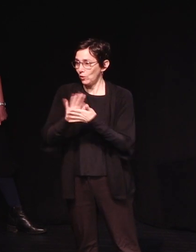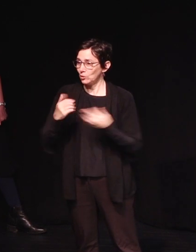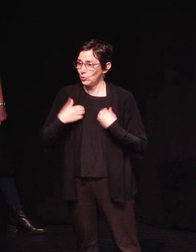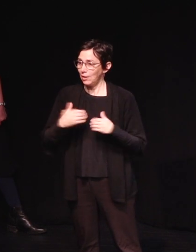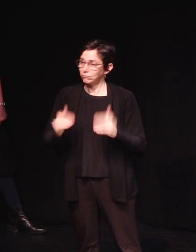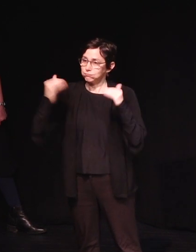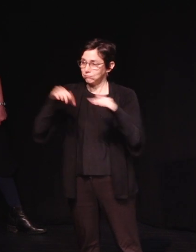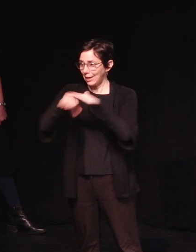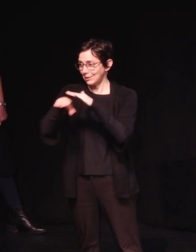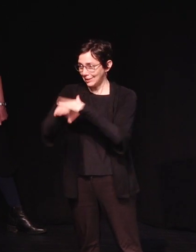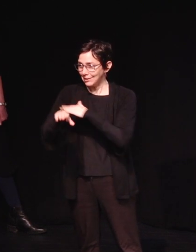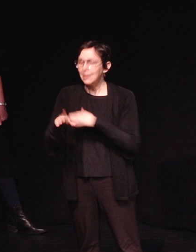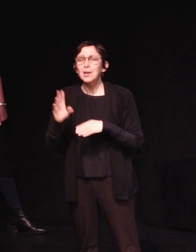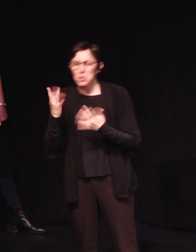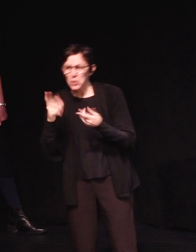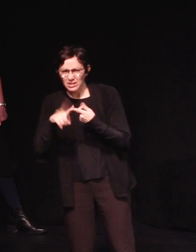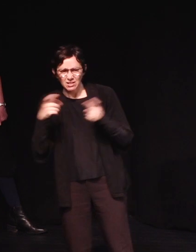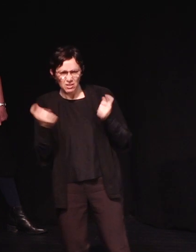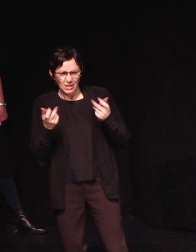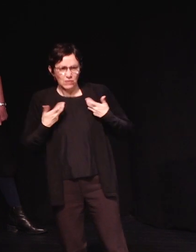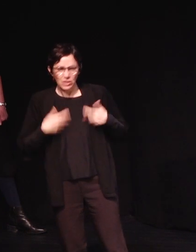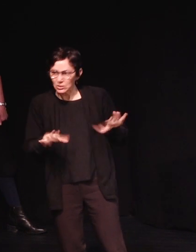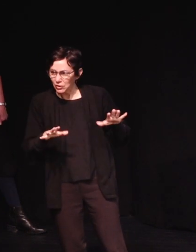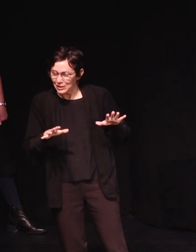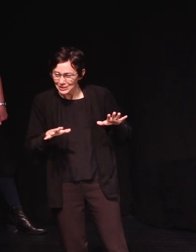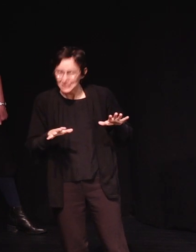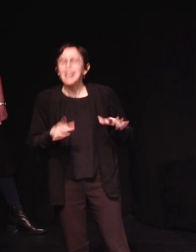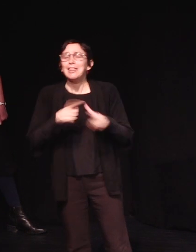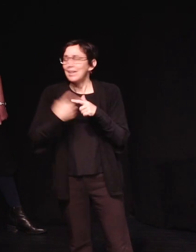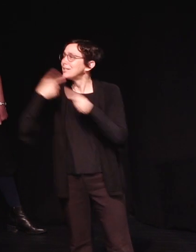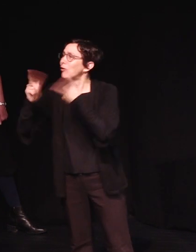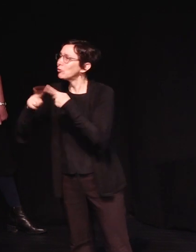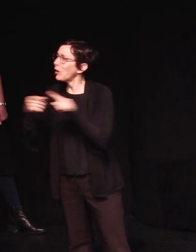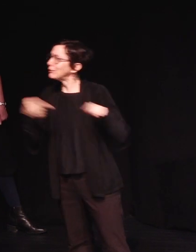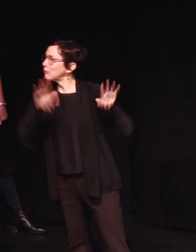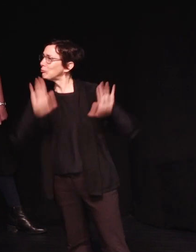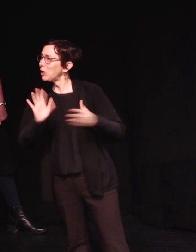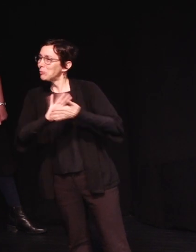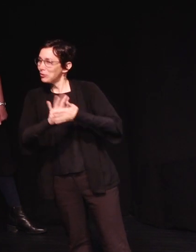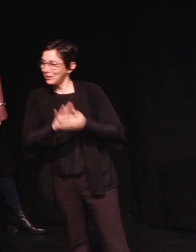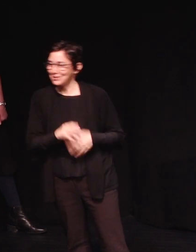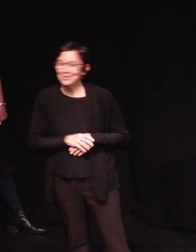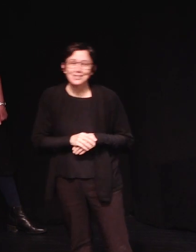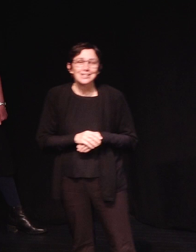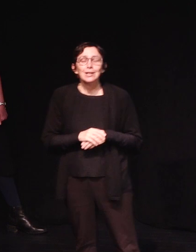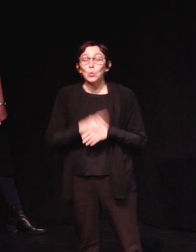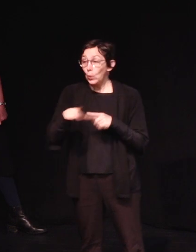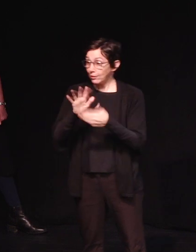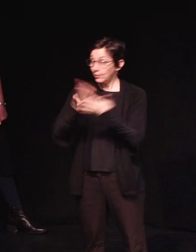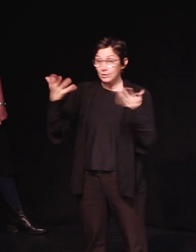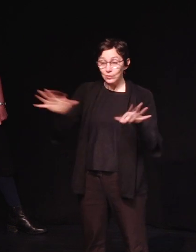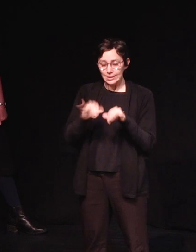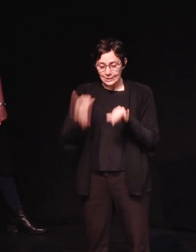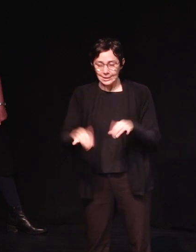But after the festival. After the screening, stay tuned, stay seated for a conversation. Yes, there's more. With